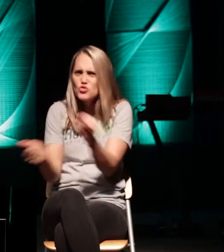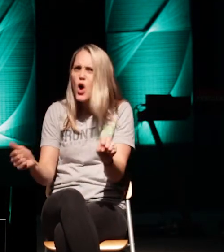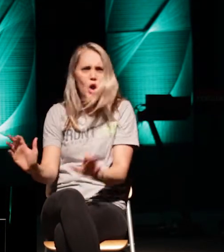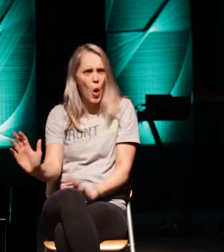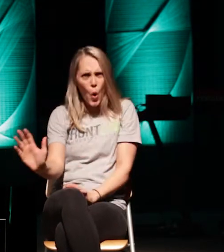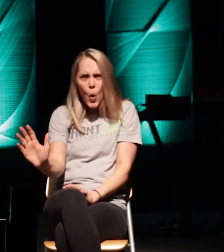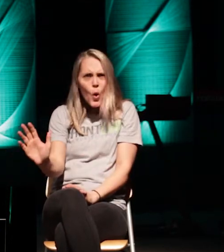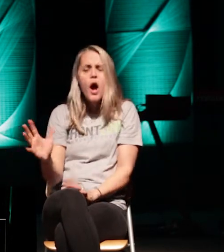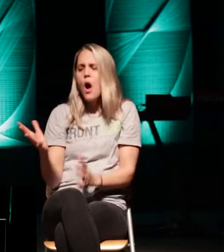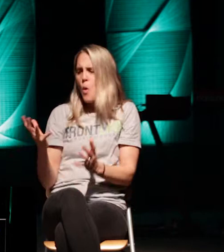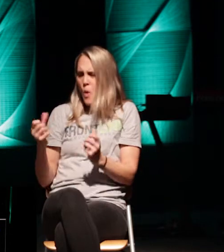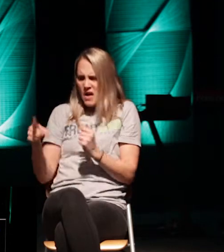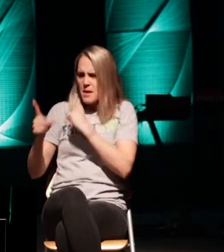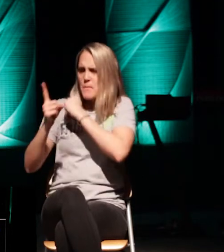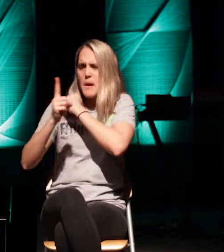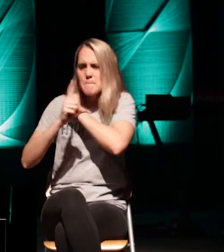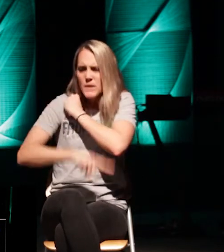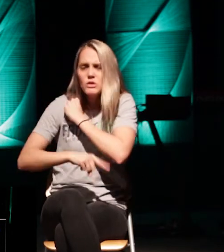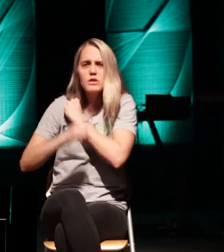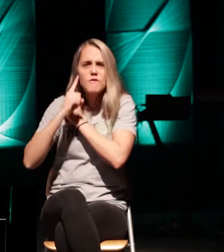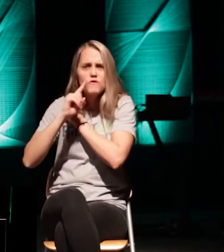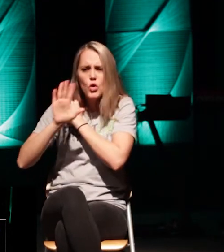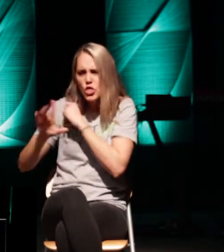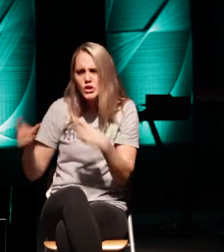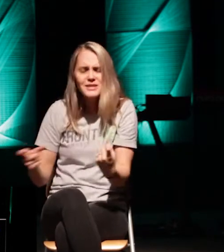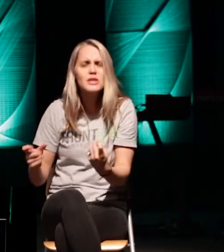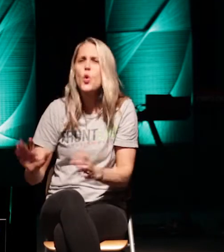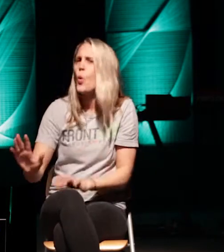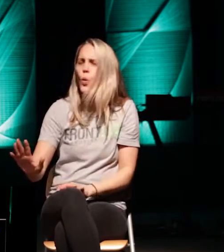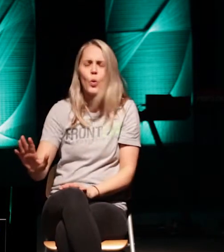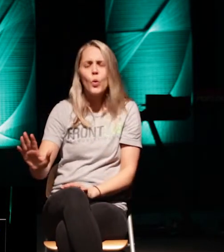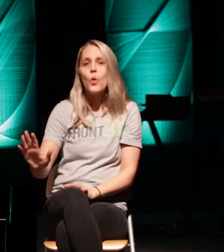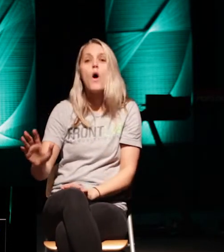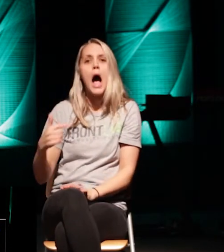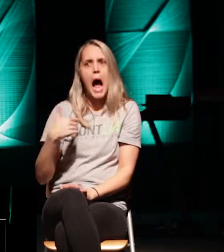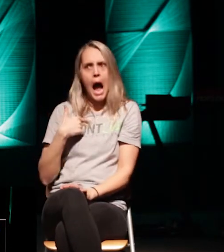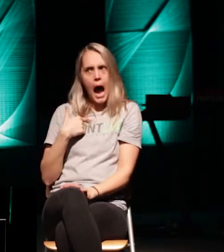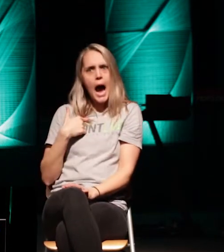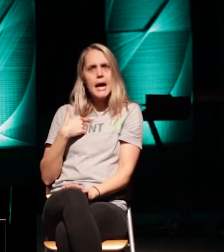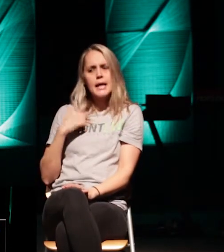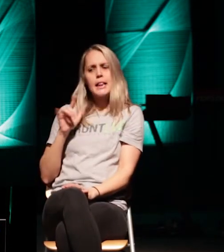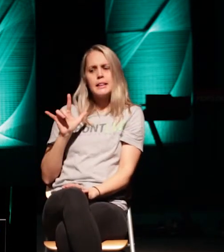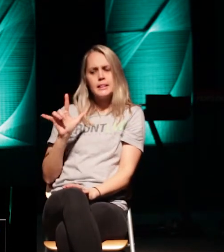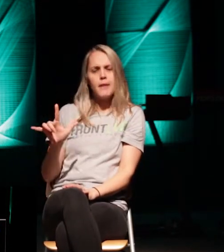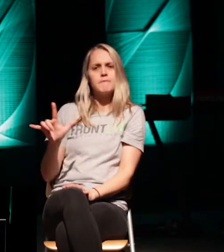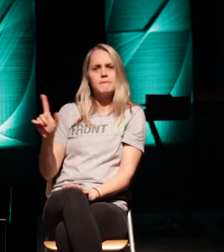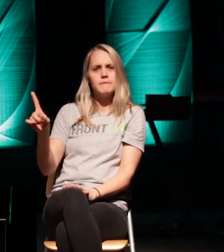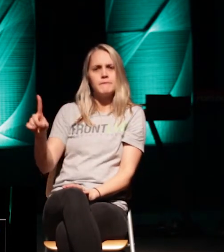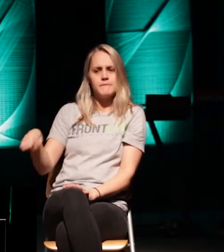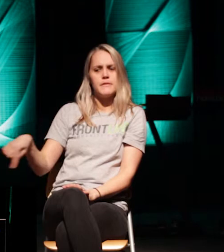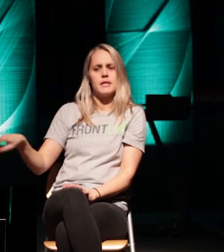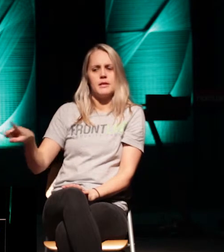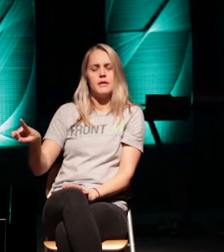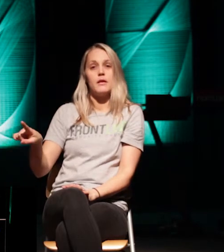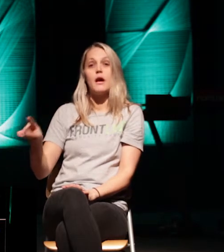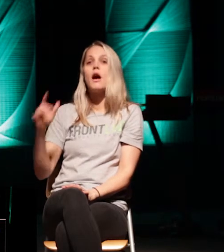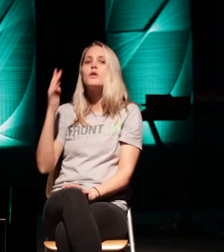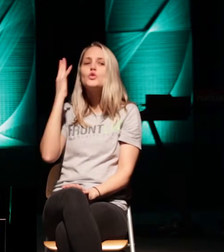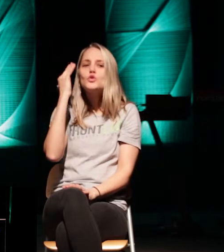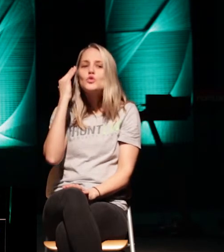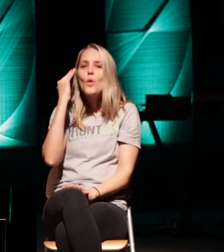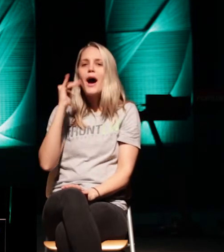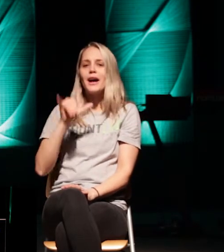want them to be punished by the doing of their own sin. I love them. And that's why I sent